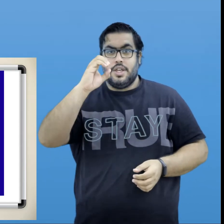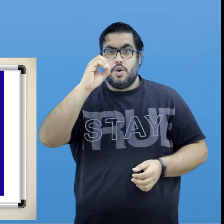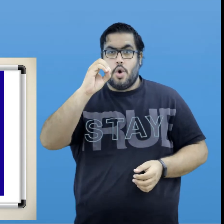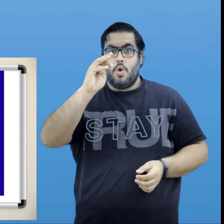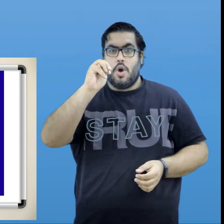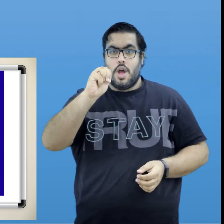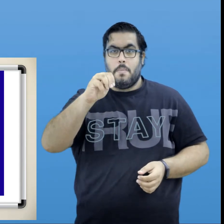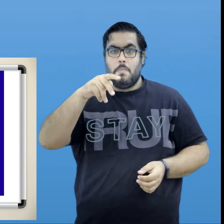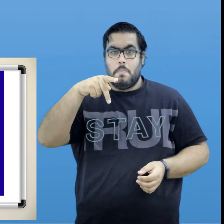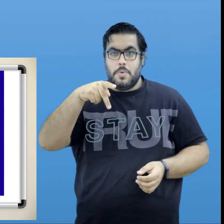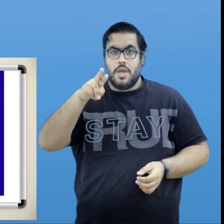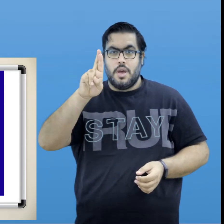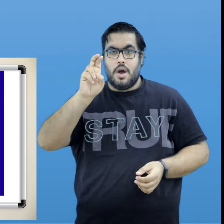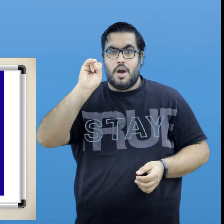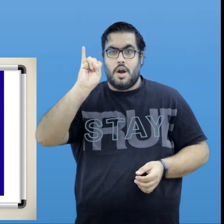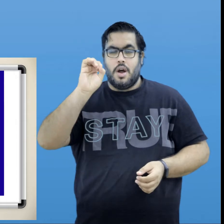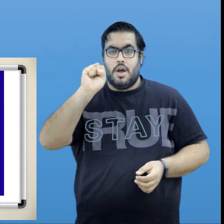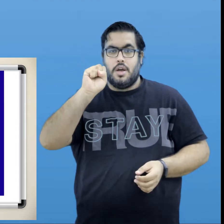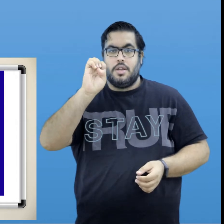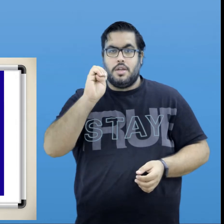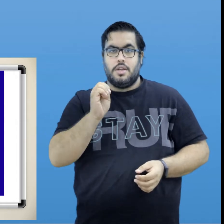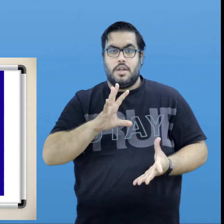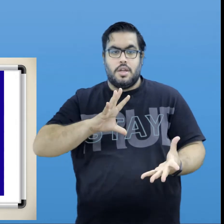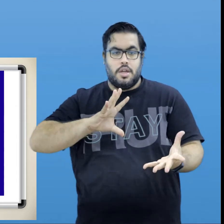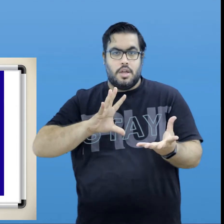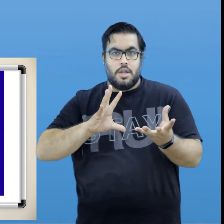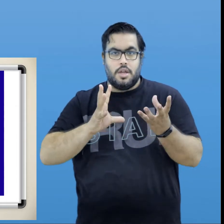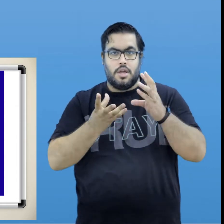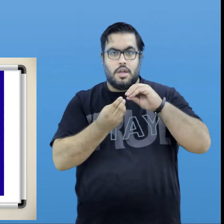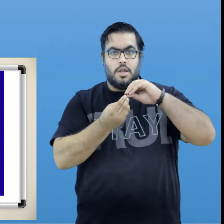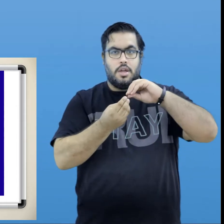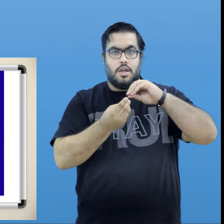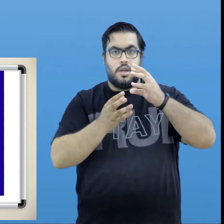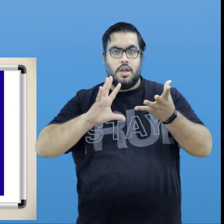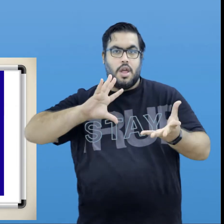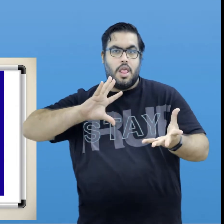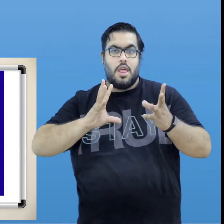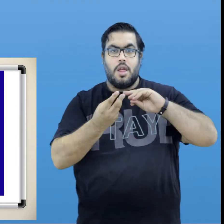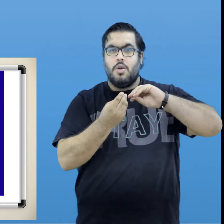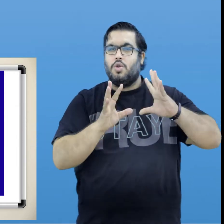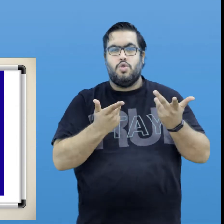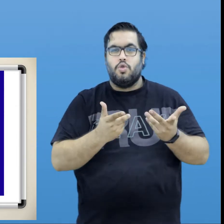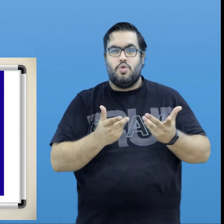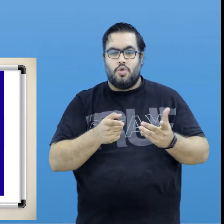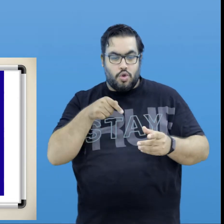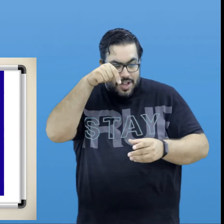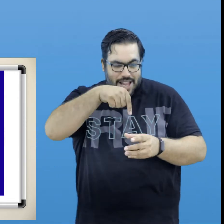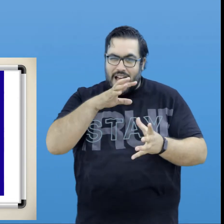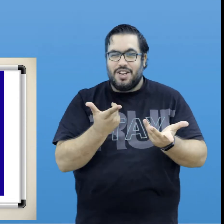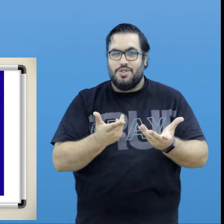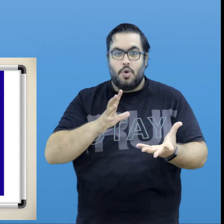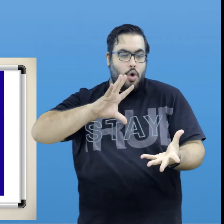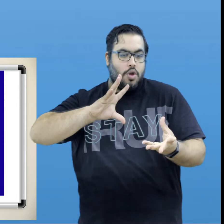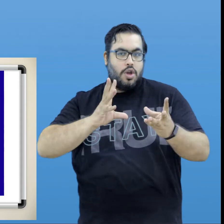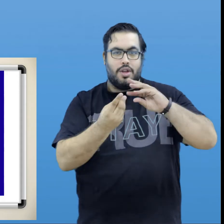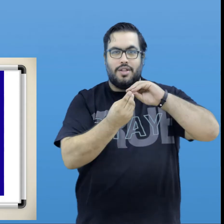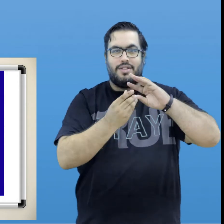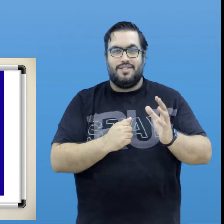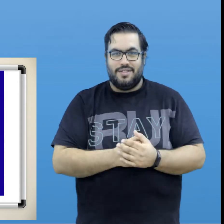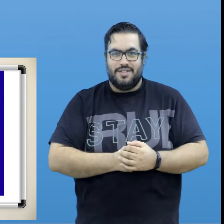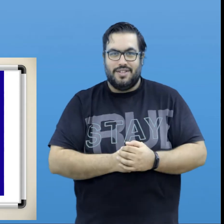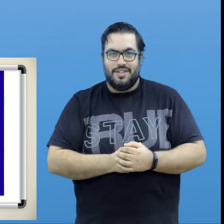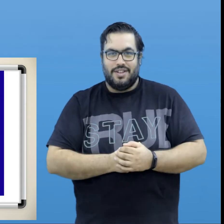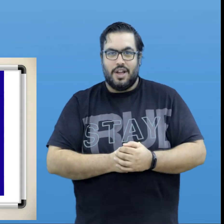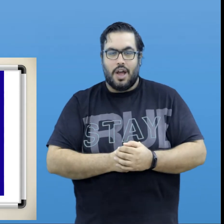mean? It's a verb, and it means to be made up of. The closest meaning to this word